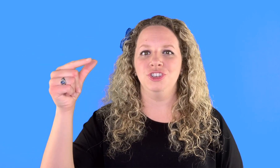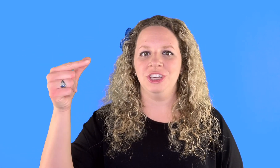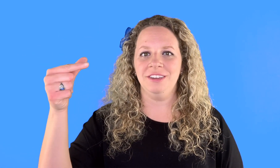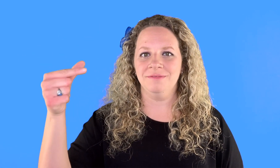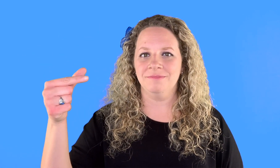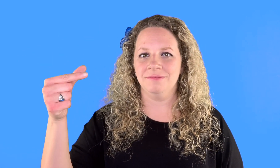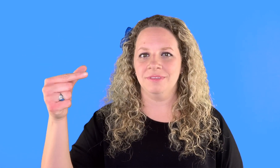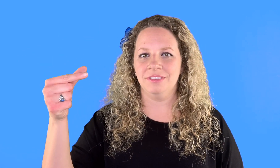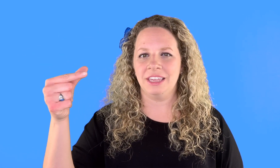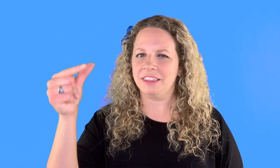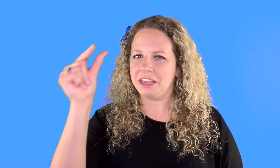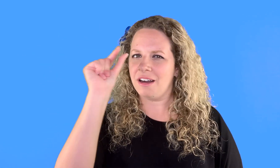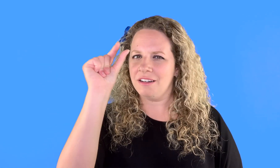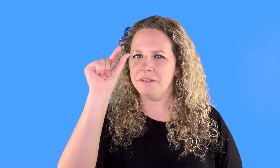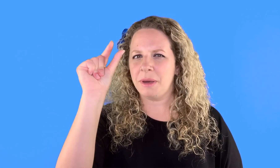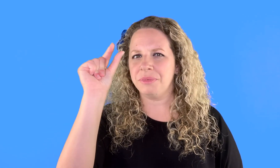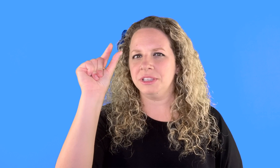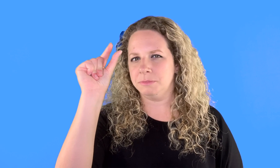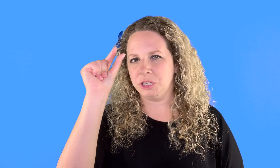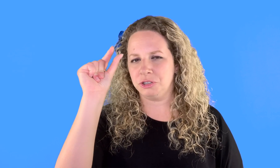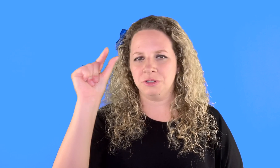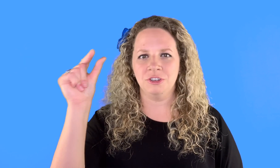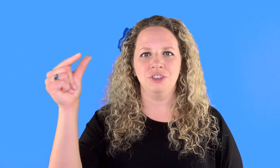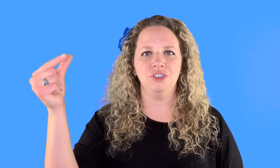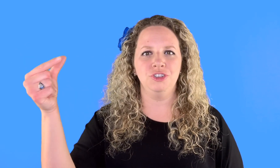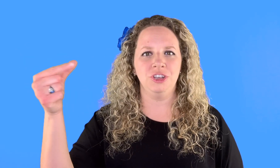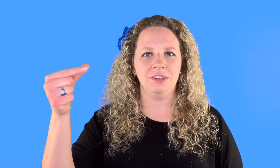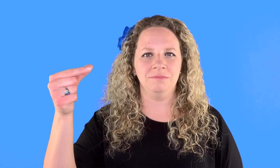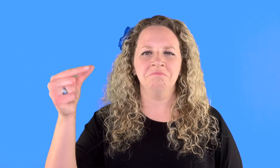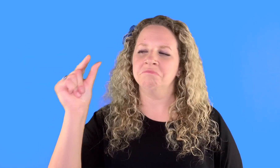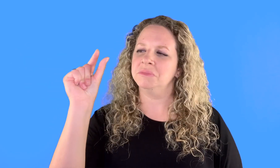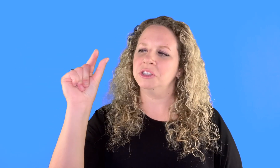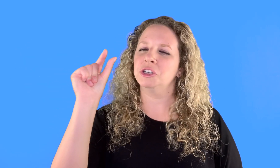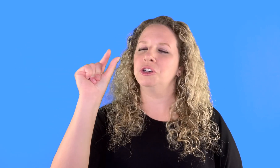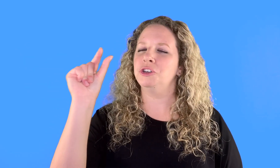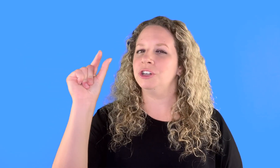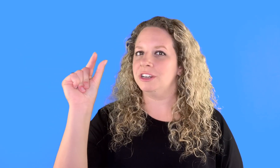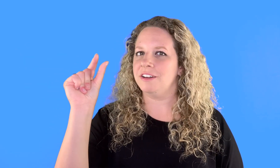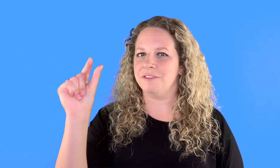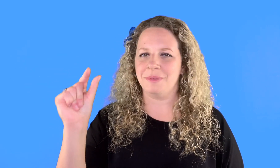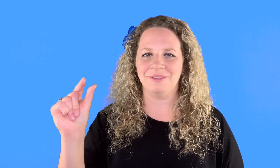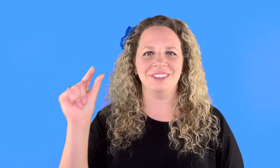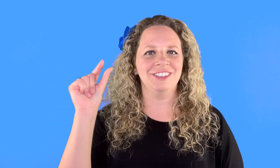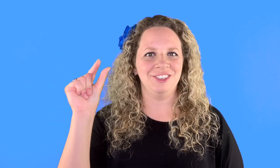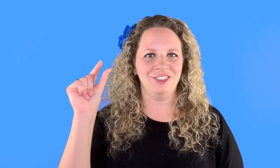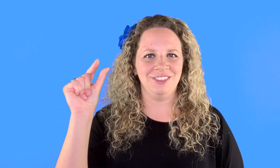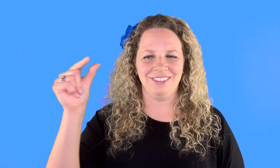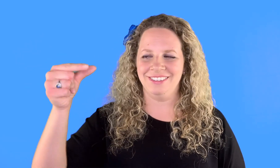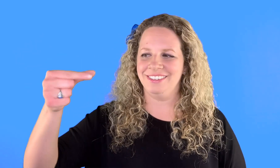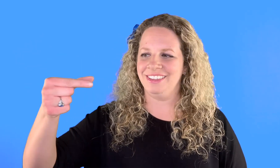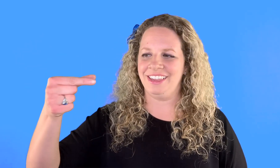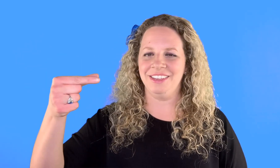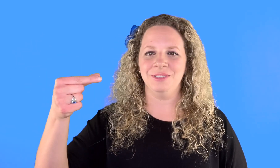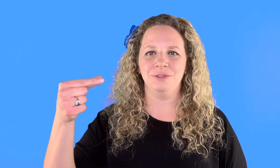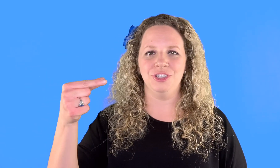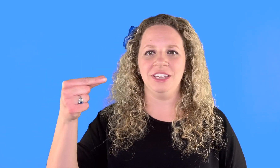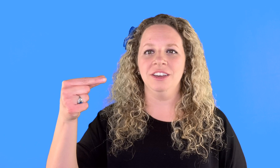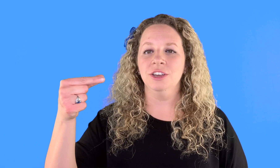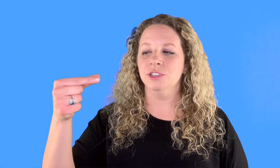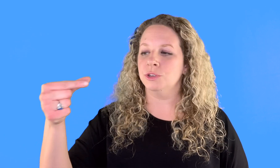G. Think like about this much. G. It's a good enough amount. Okay, so G. So